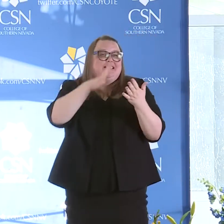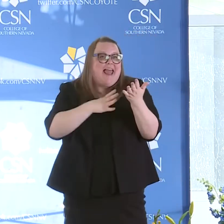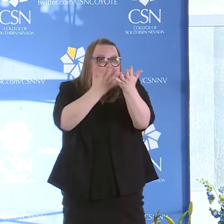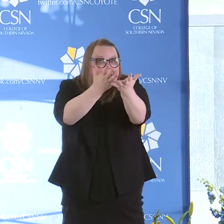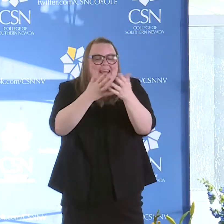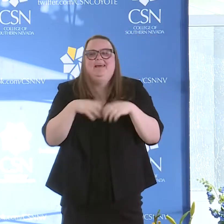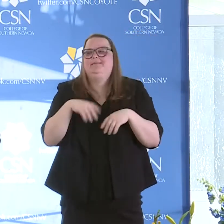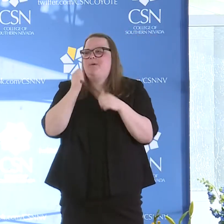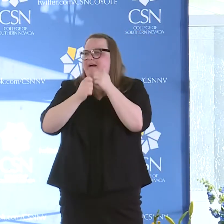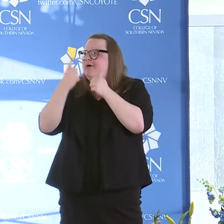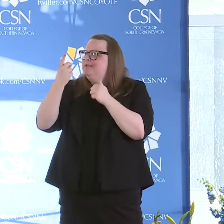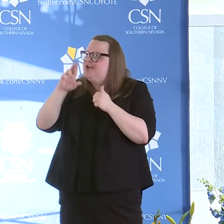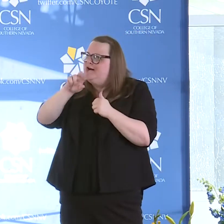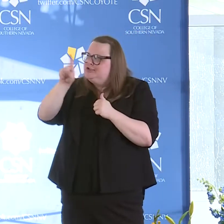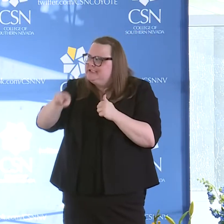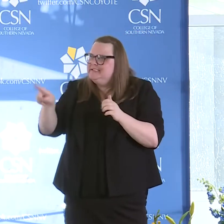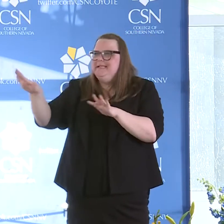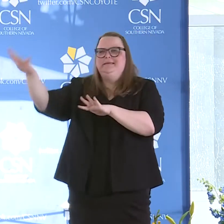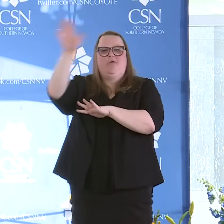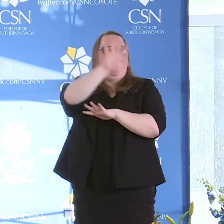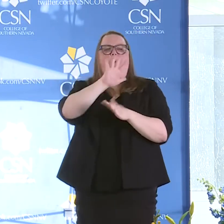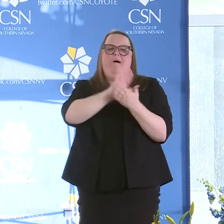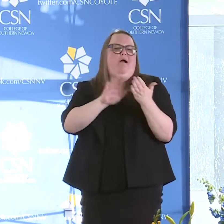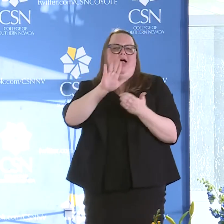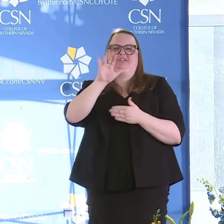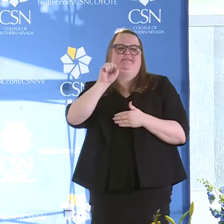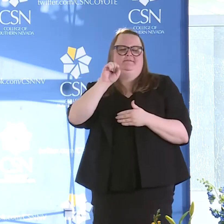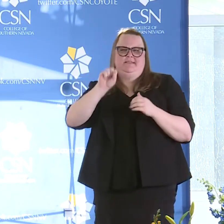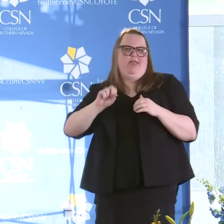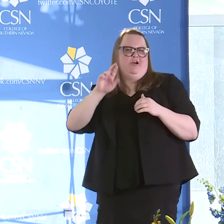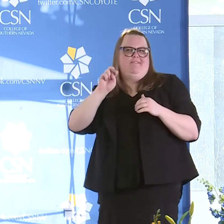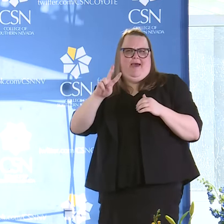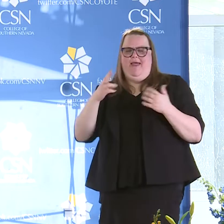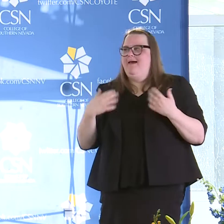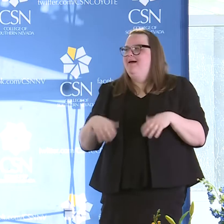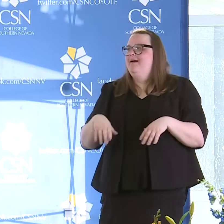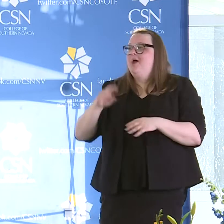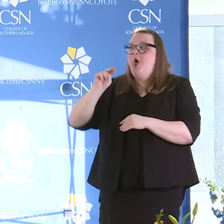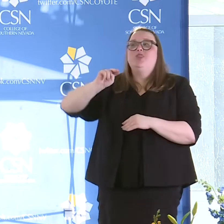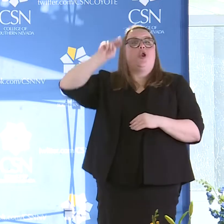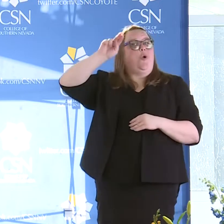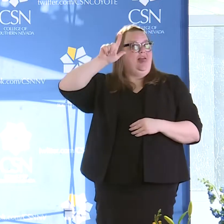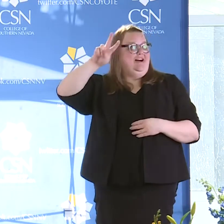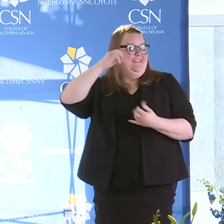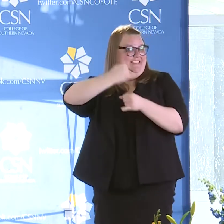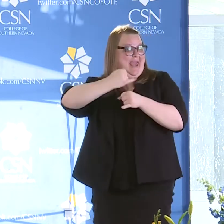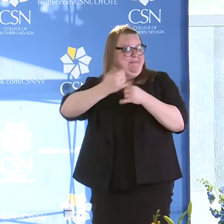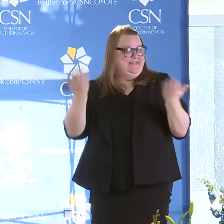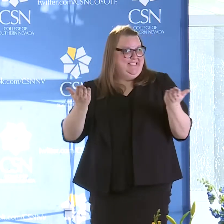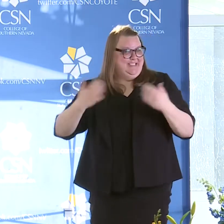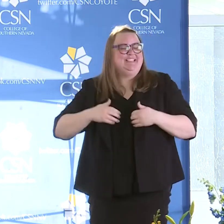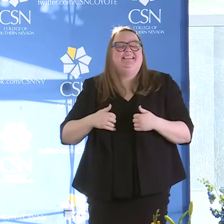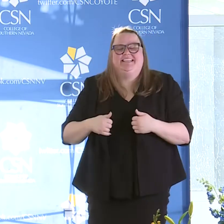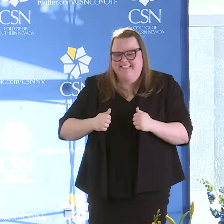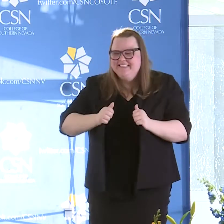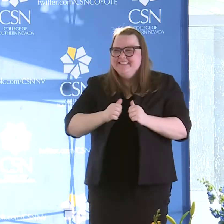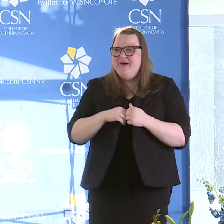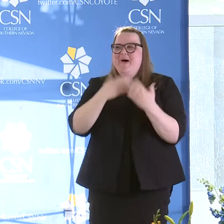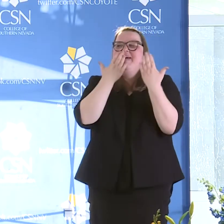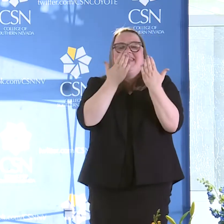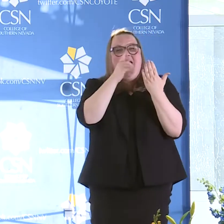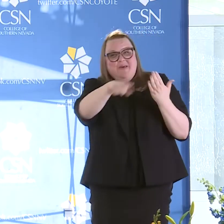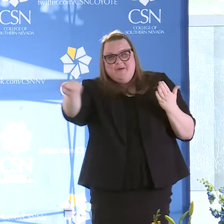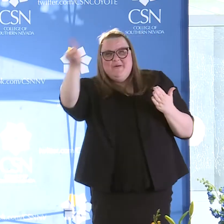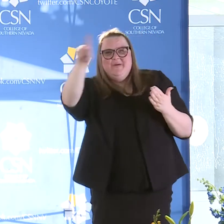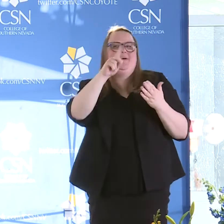to everyone, Dr. Z, and the entire College of Southern Nevada, North Las Vegas campus, thank you to everyone who